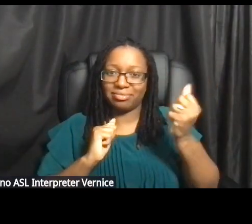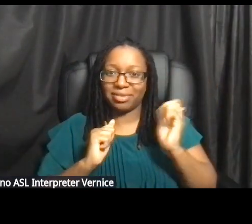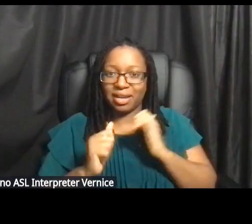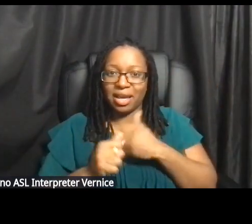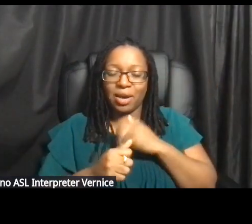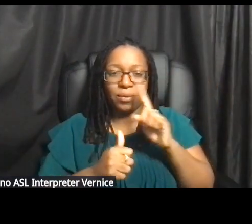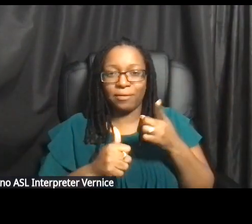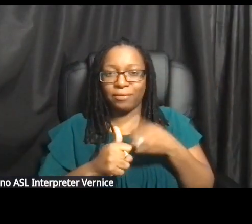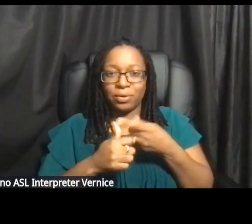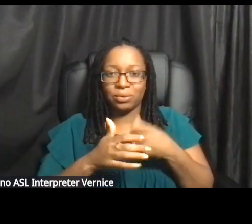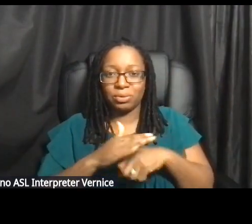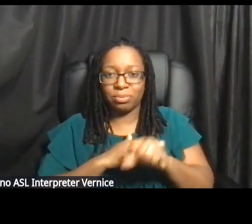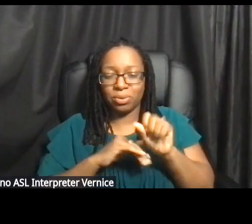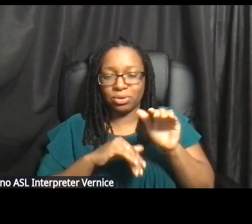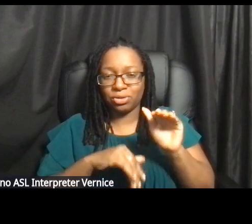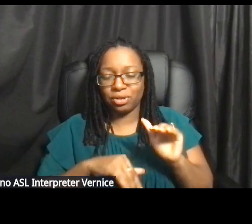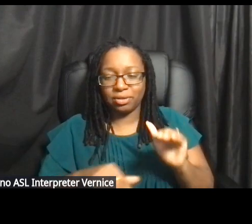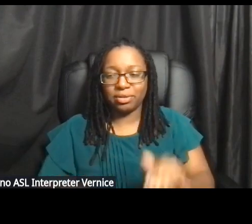And